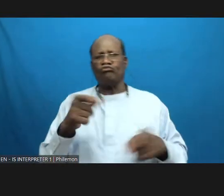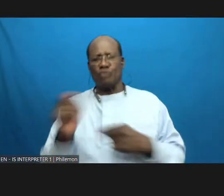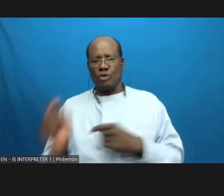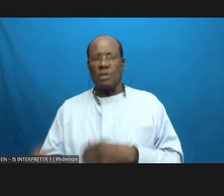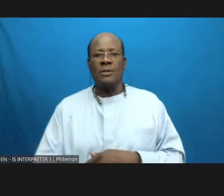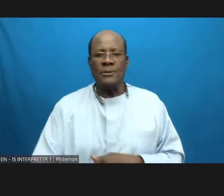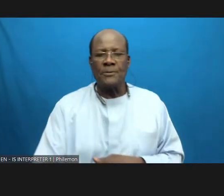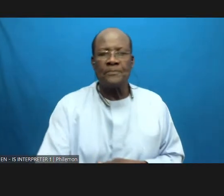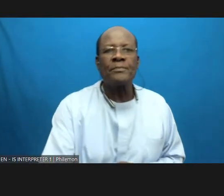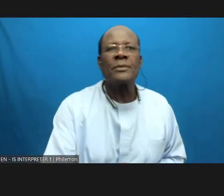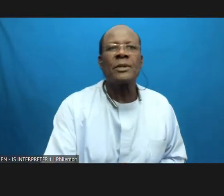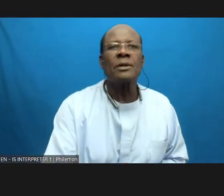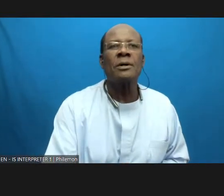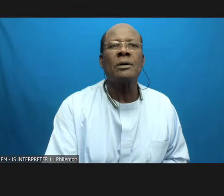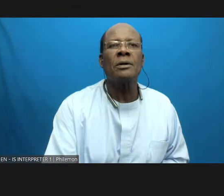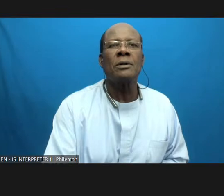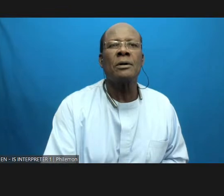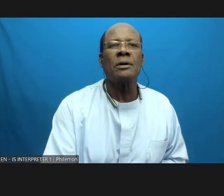resilient cities.